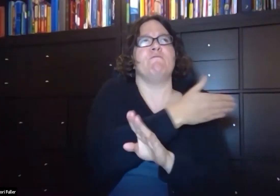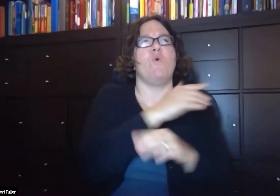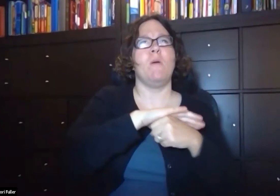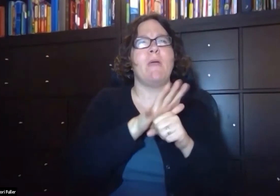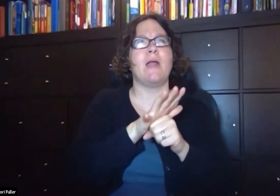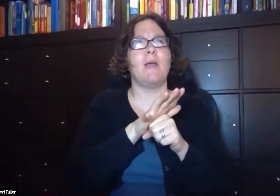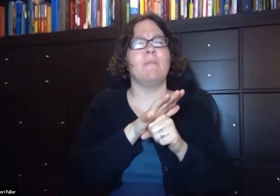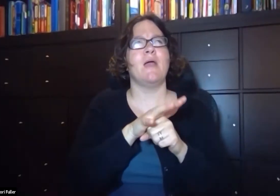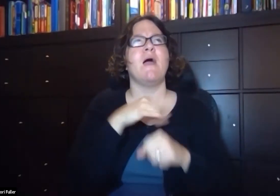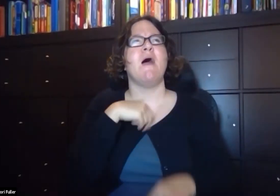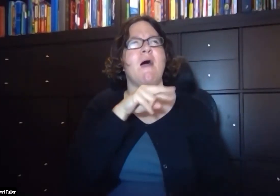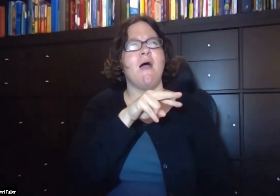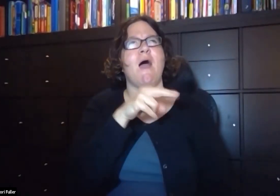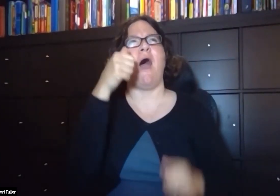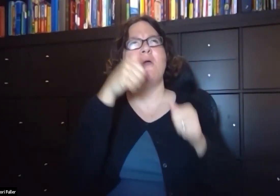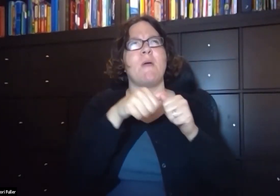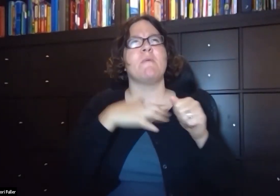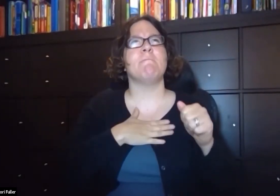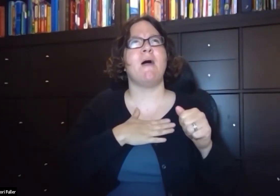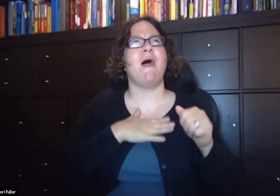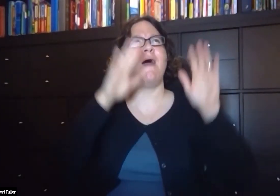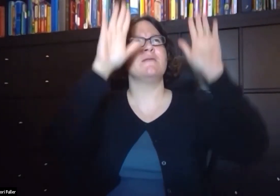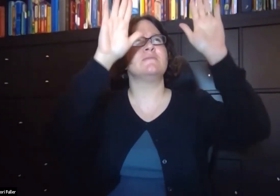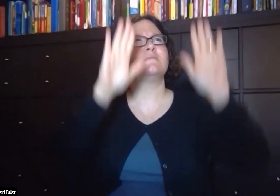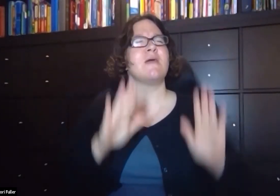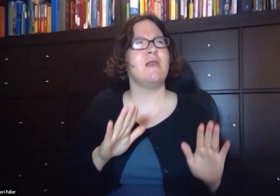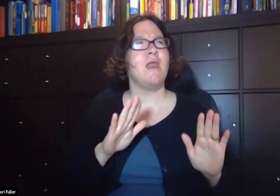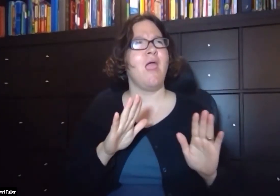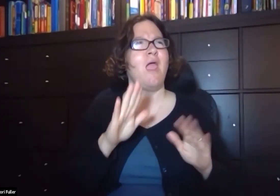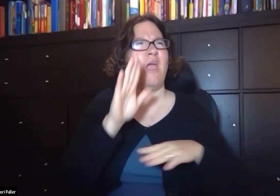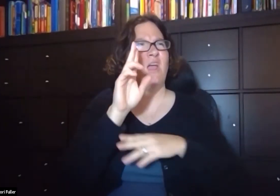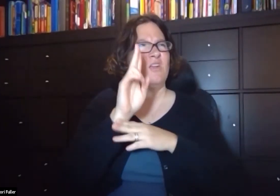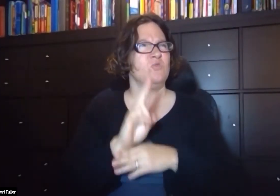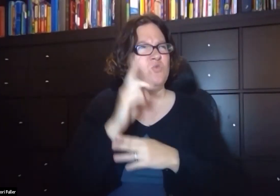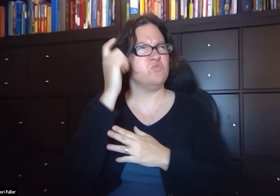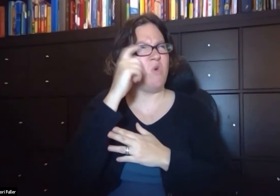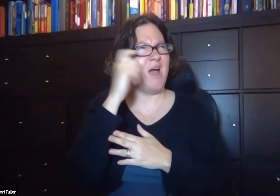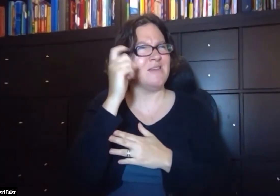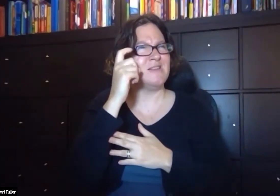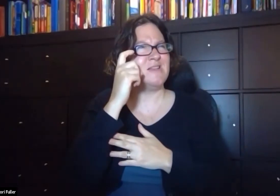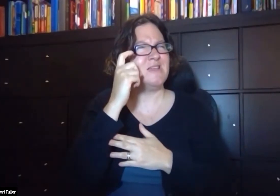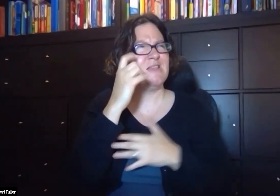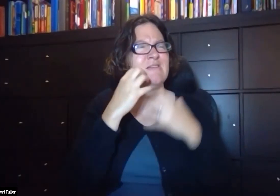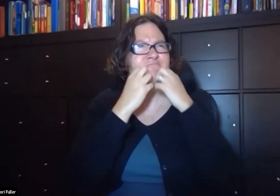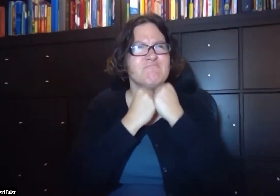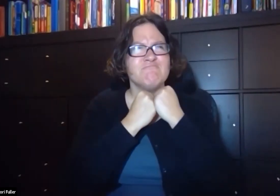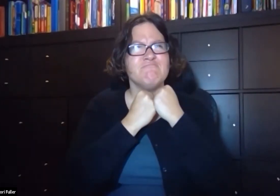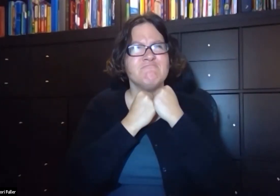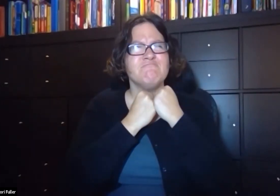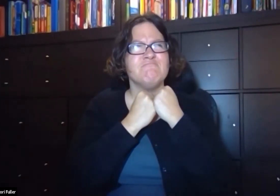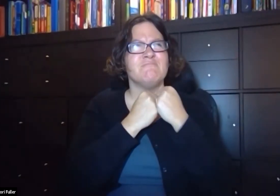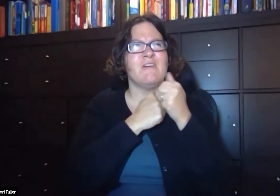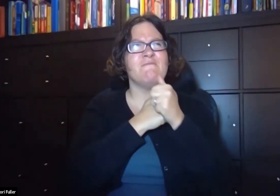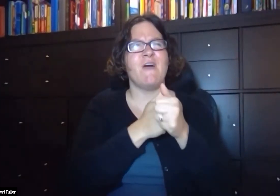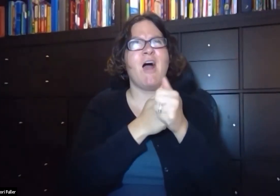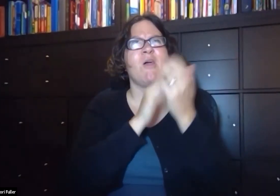into two time periods, pre-COVID and post-COVID or mid-COVID. You know, I was thinking about